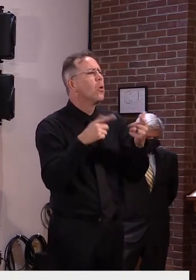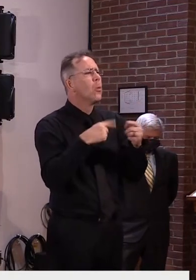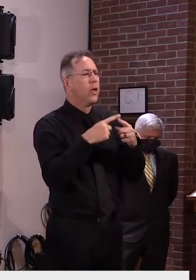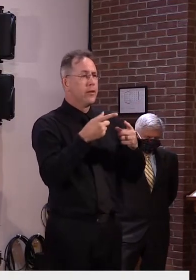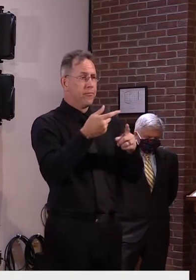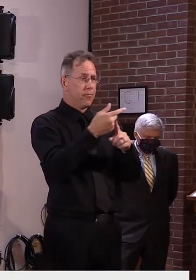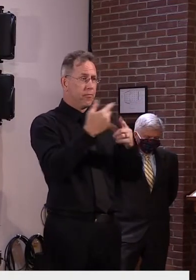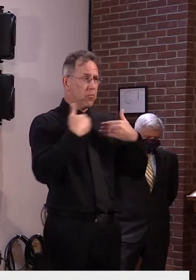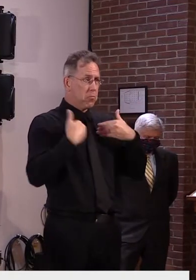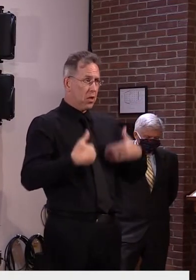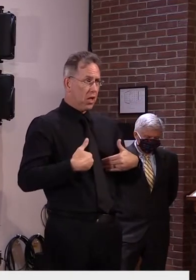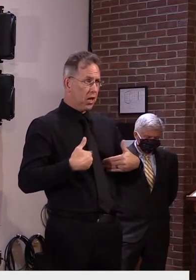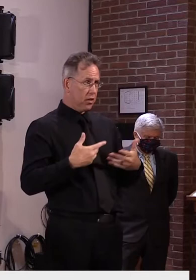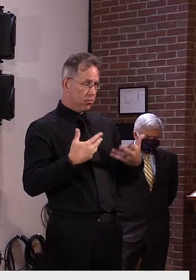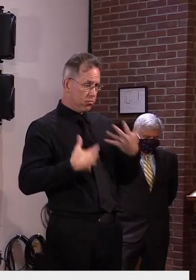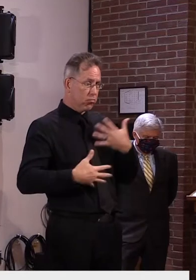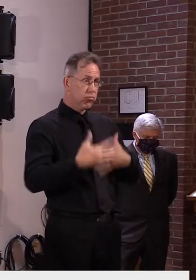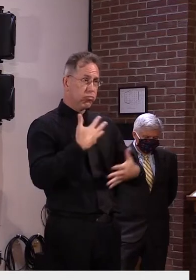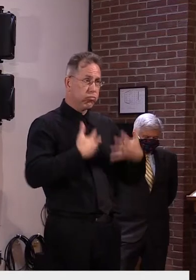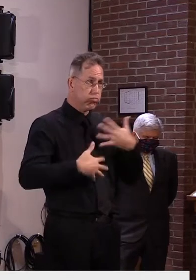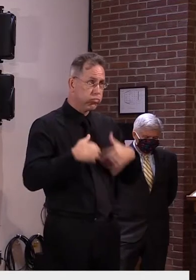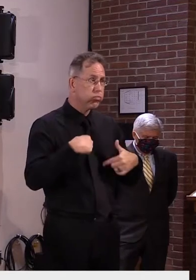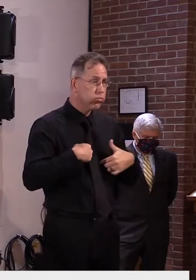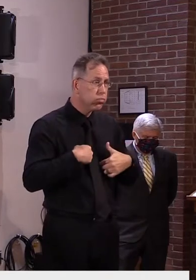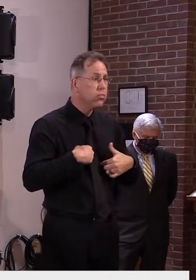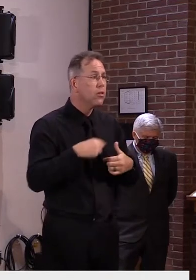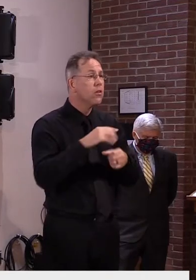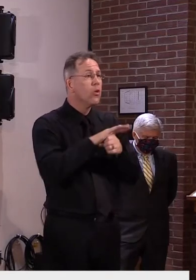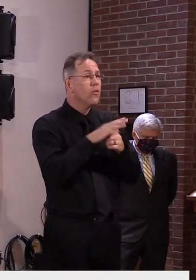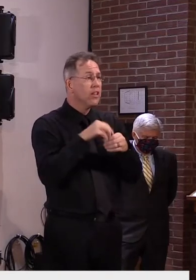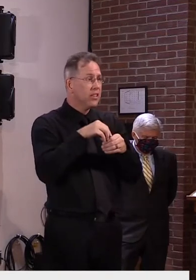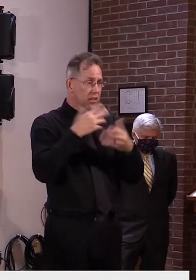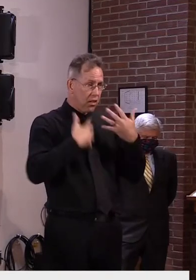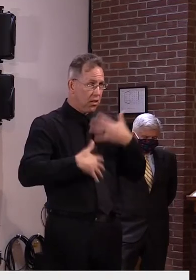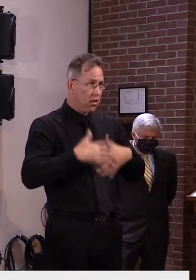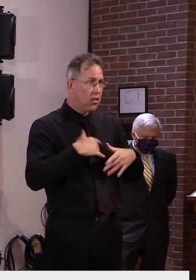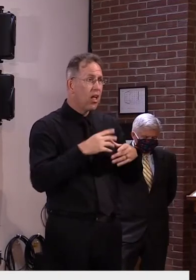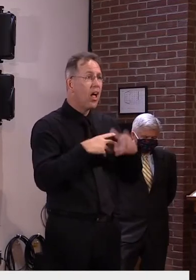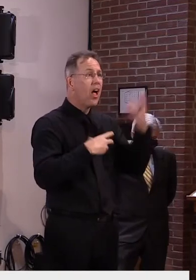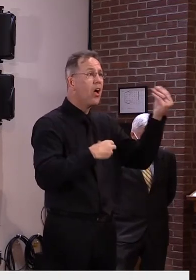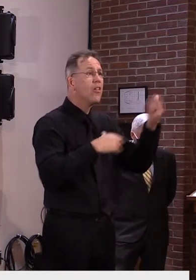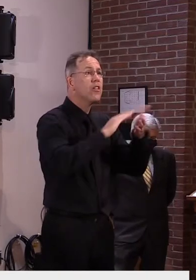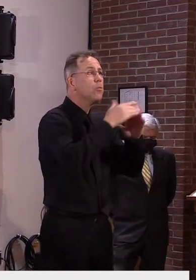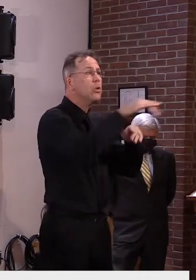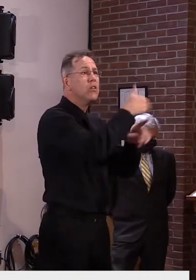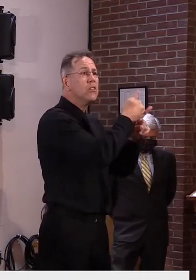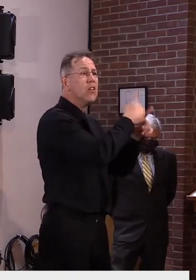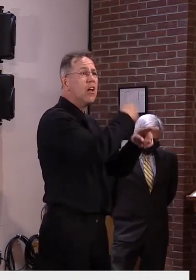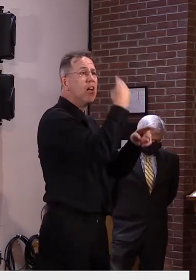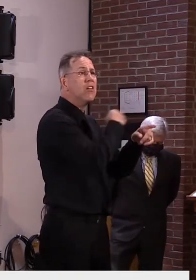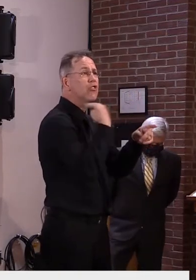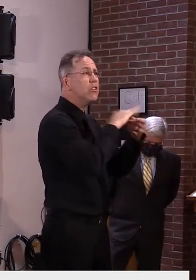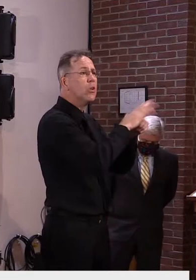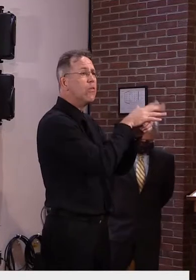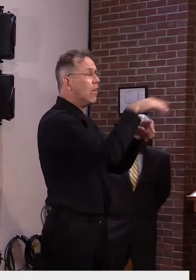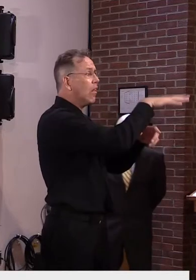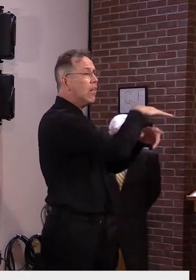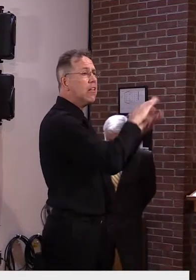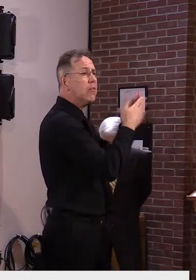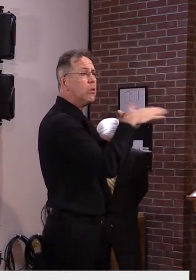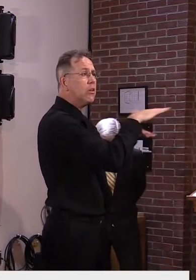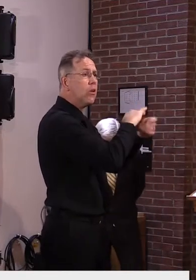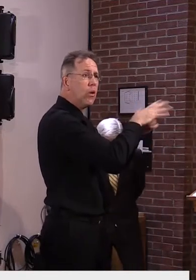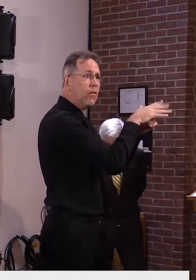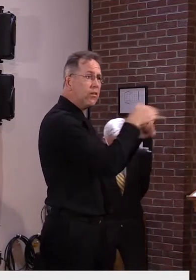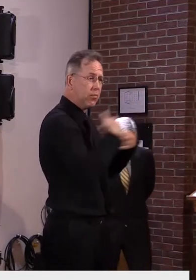the community is high, which means that the pretest probability of the disease is high at that time. And of